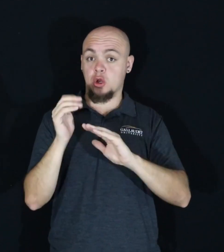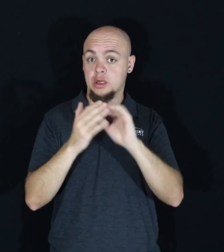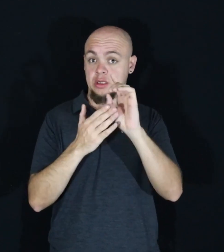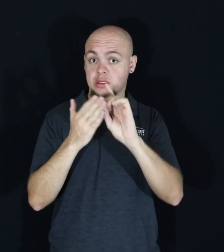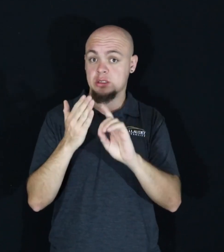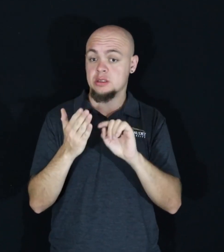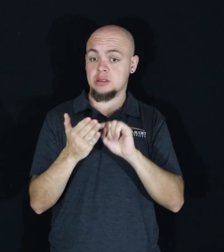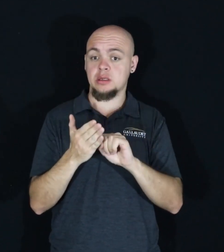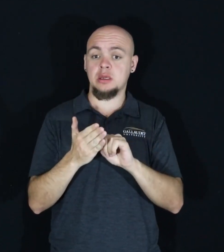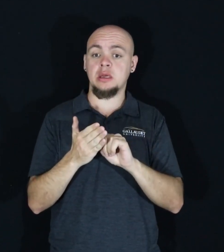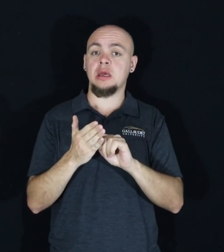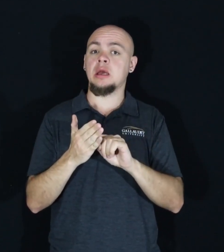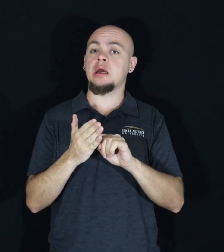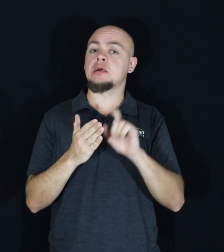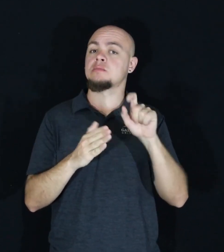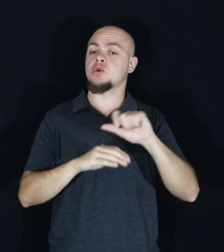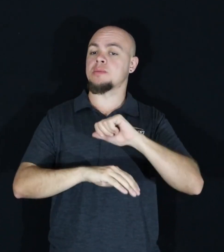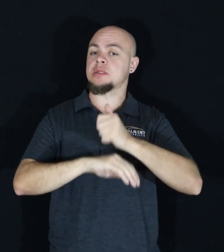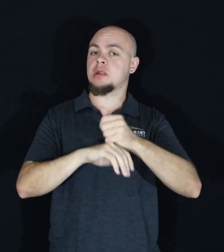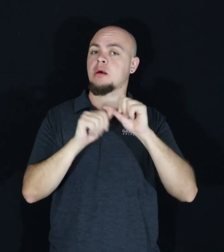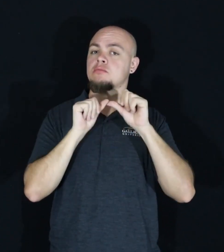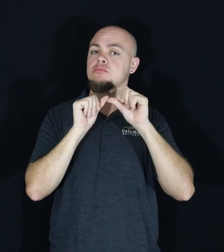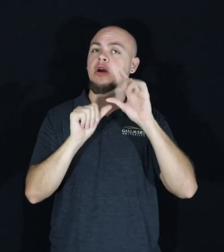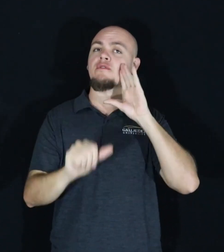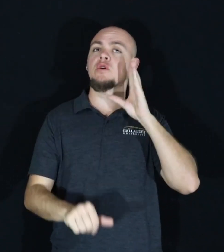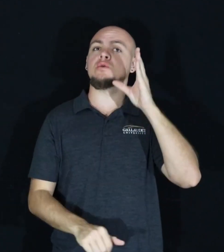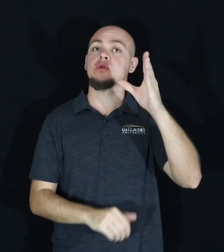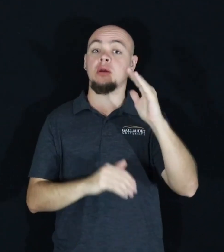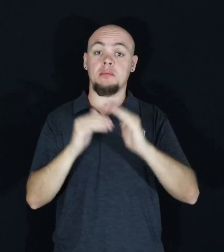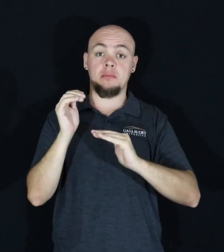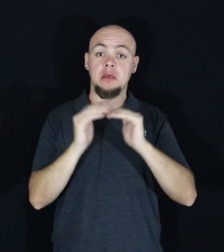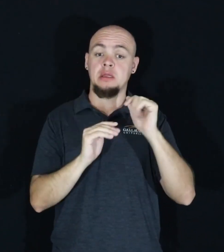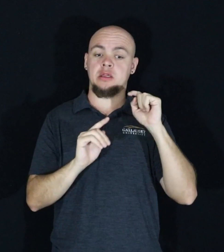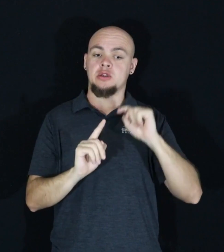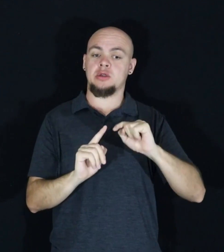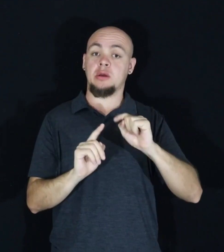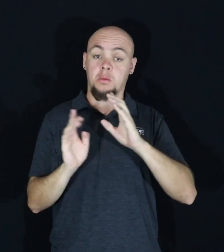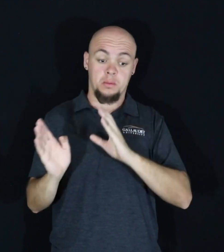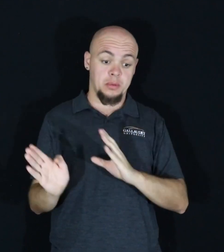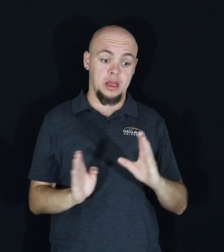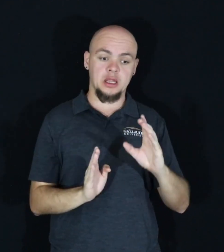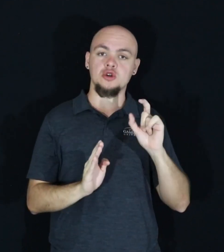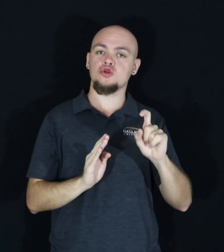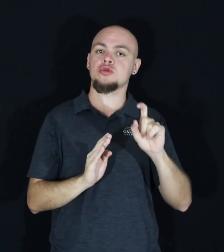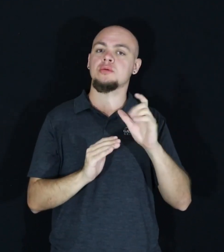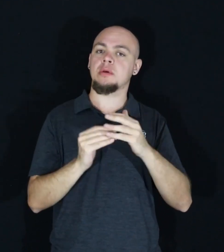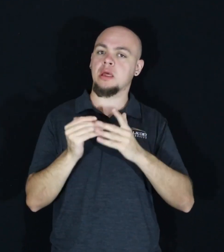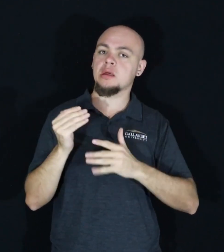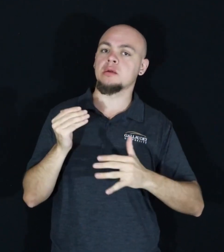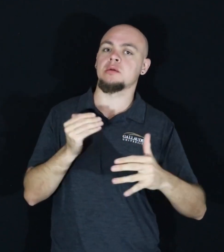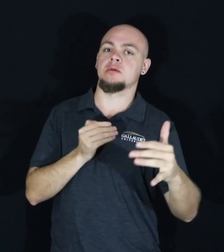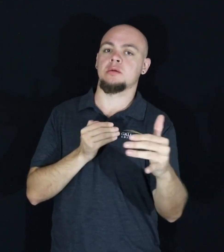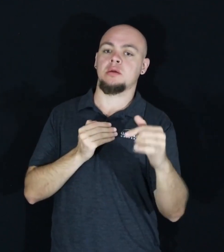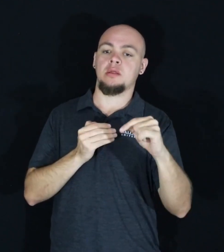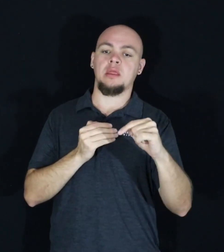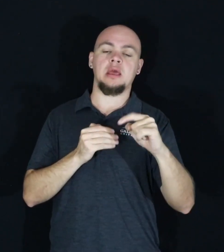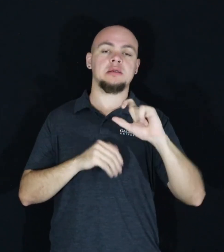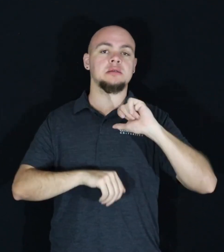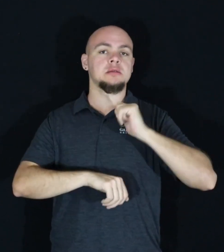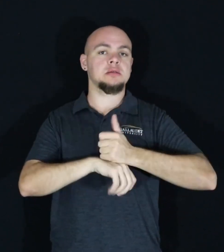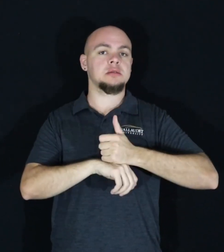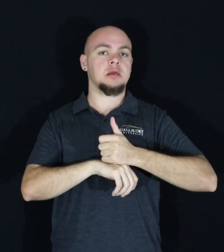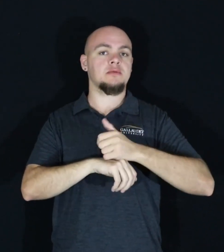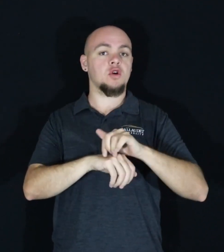distant future. Buildings should be ahead of their time when planned because they set the stage for a long